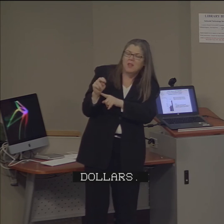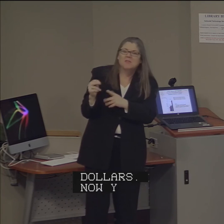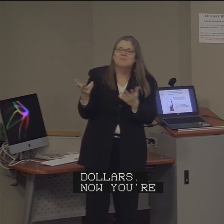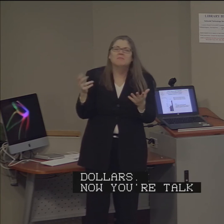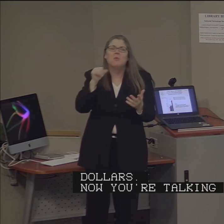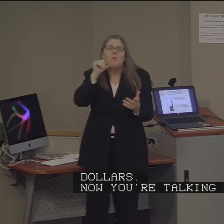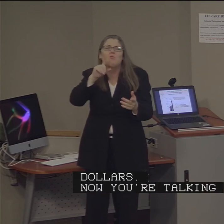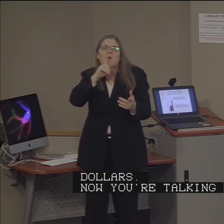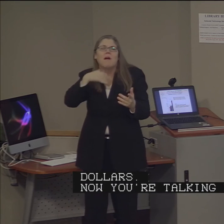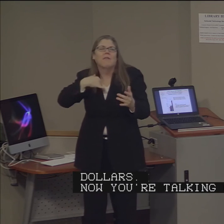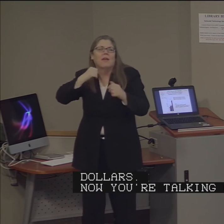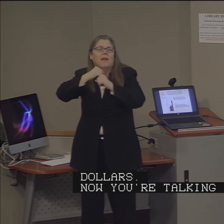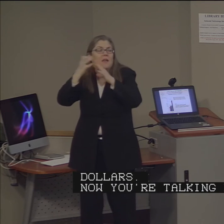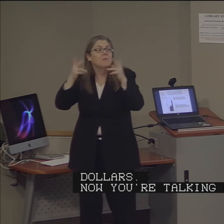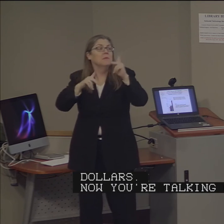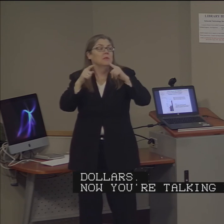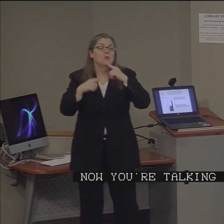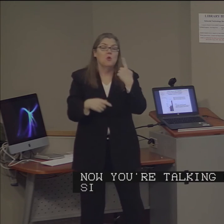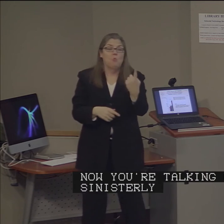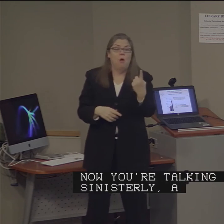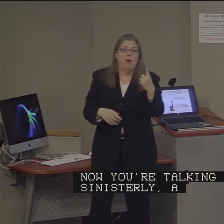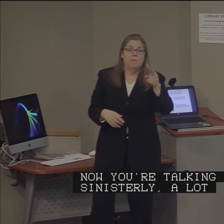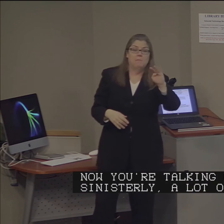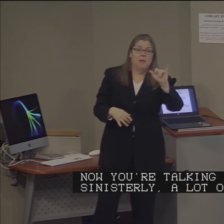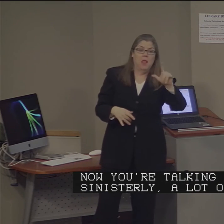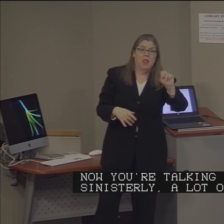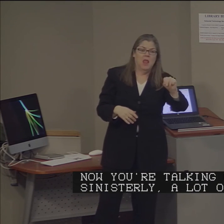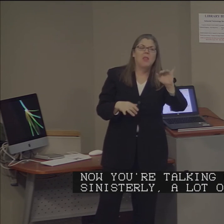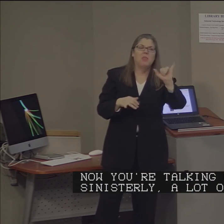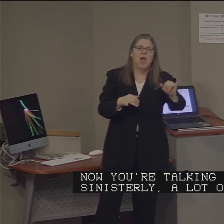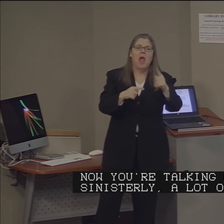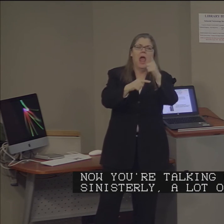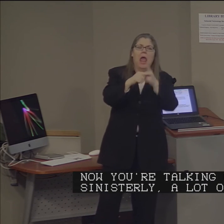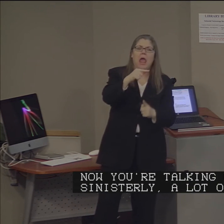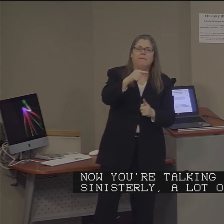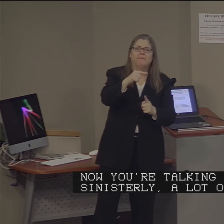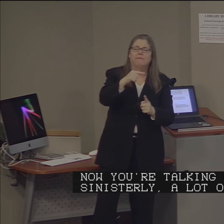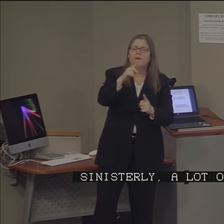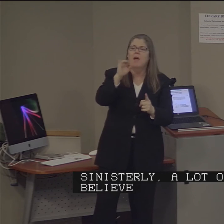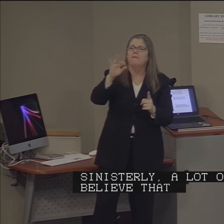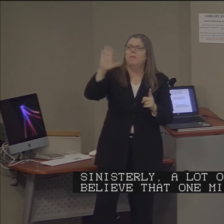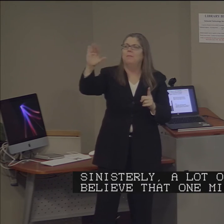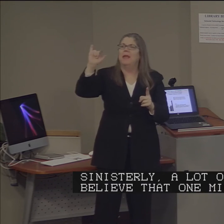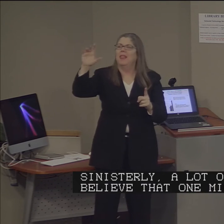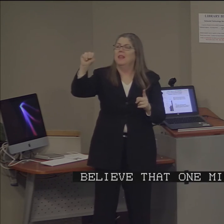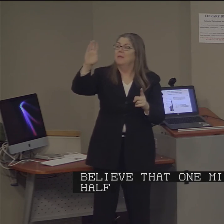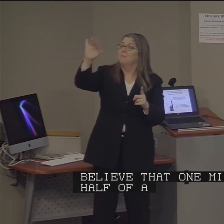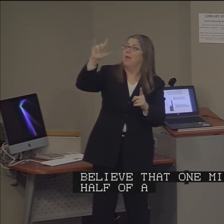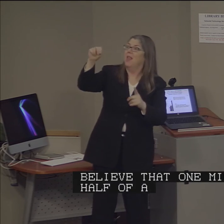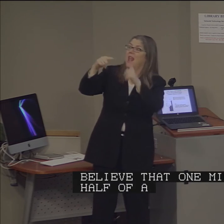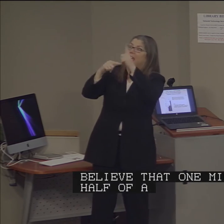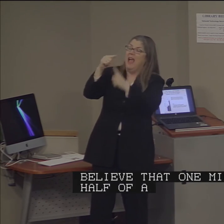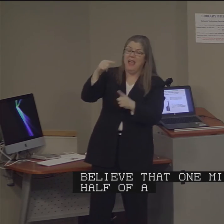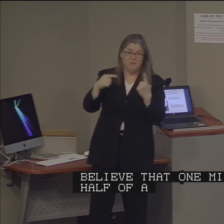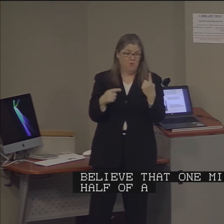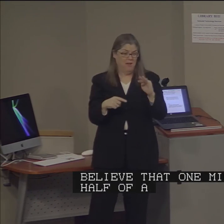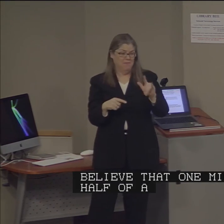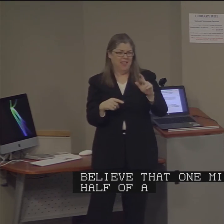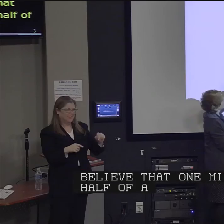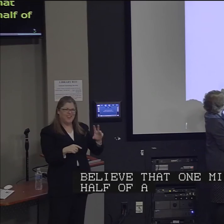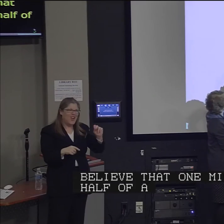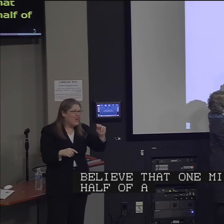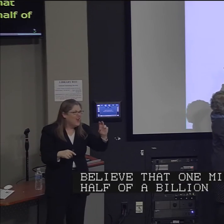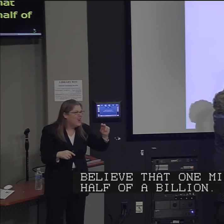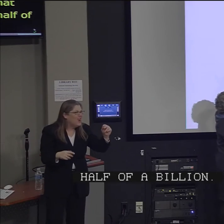apparently believe that 1 million is a half of a billion. Very bad. Can't understand a billion if that's true.